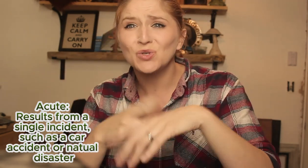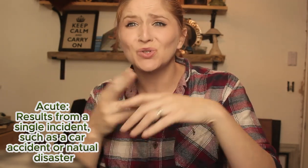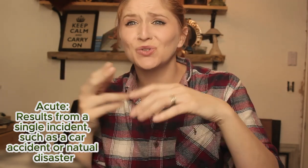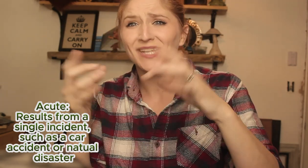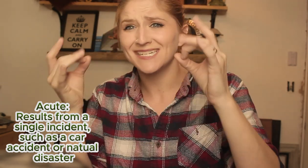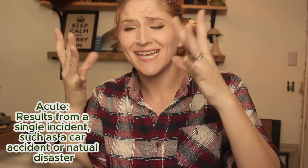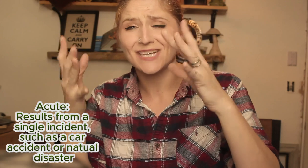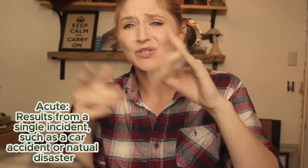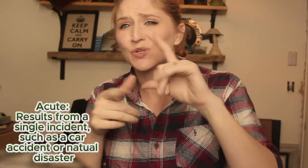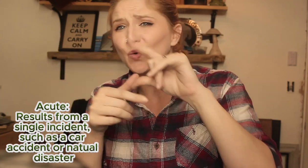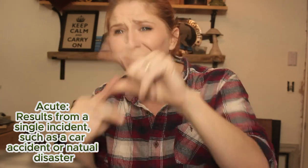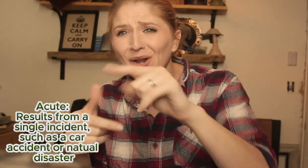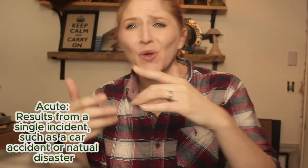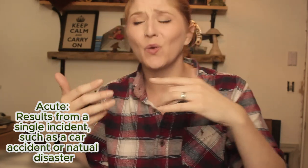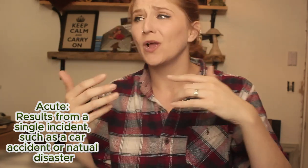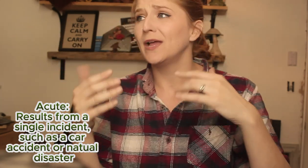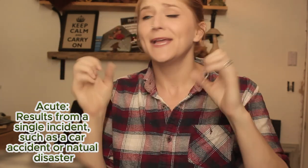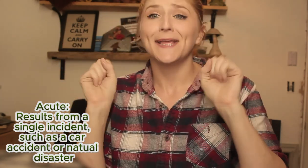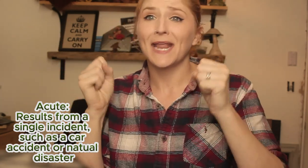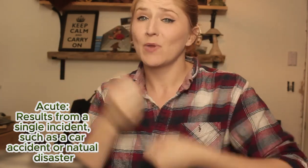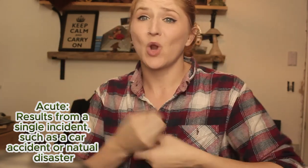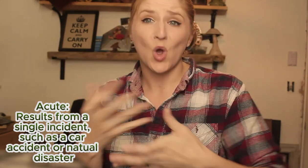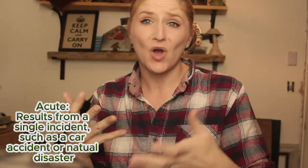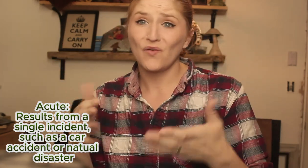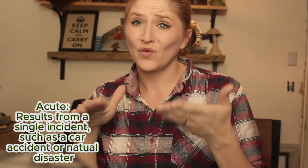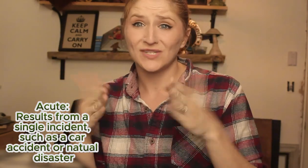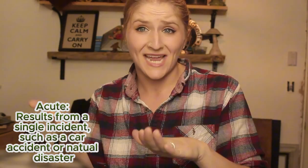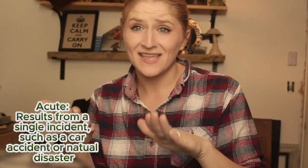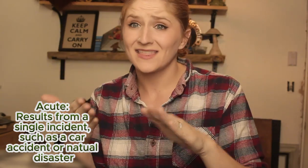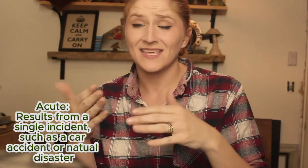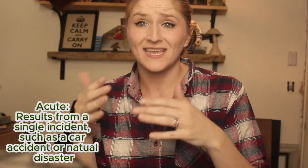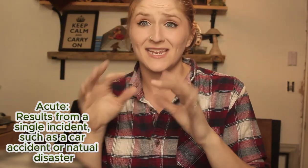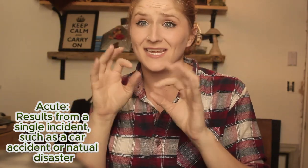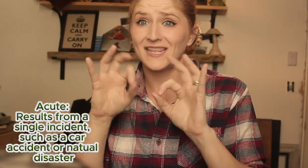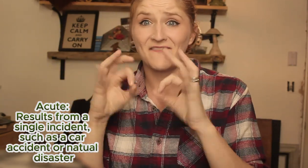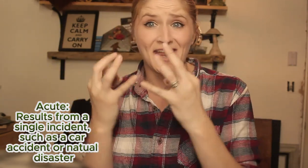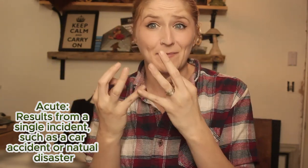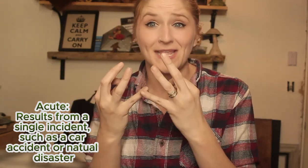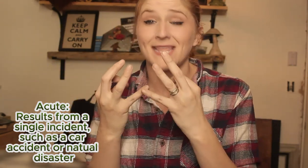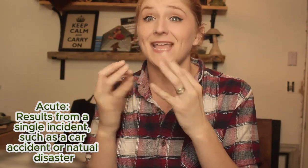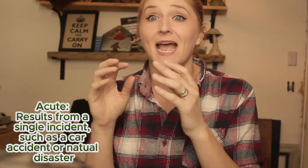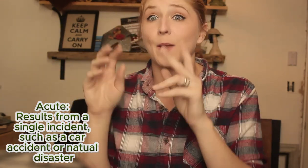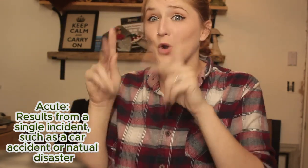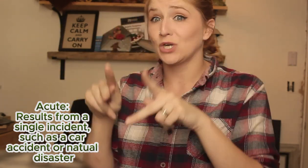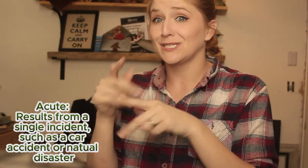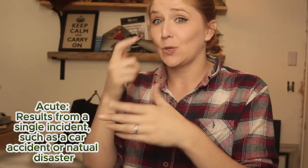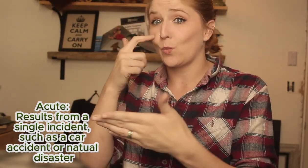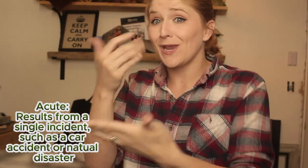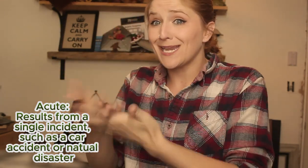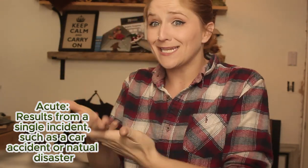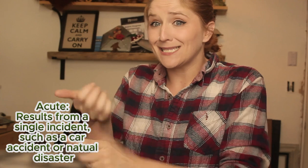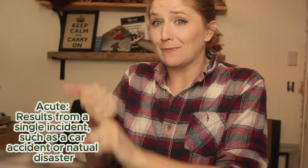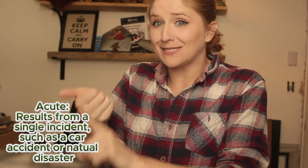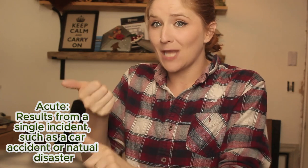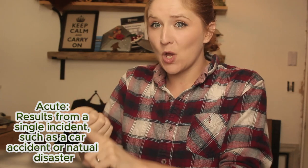natural like disaster, tornado. It can be an awful death in the family that a person witnessed